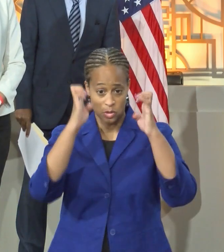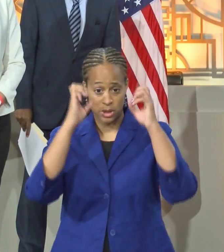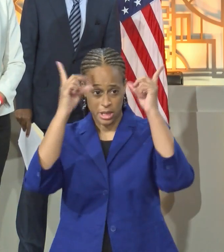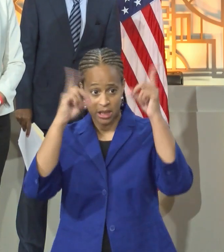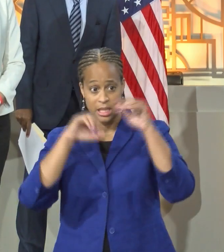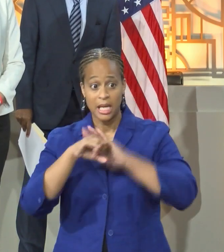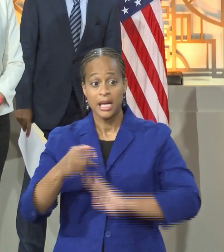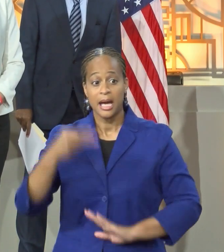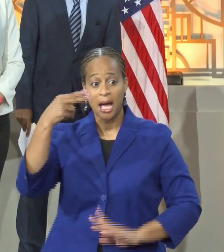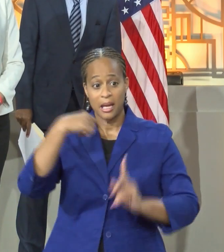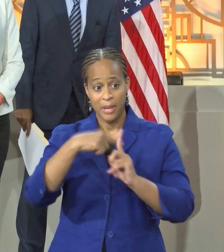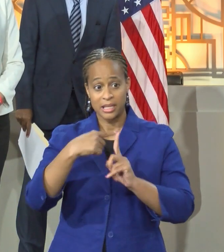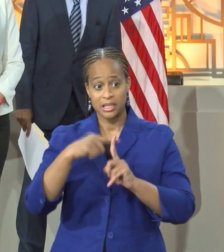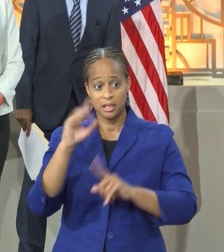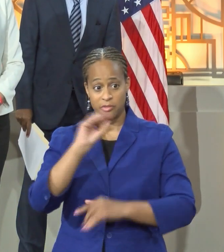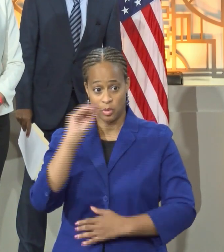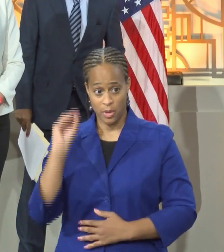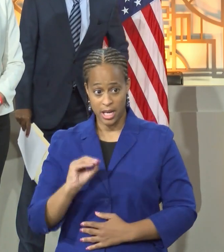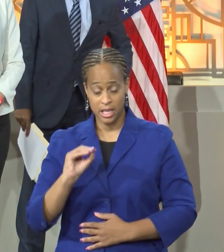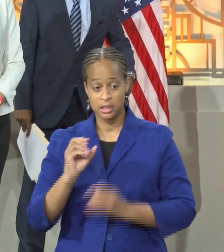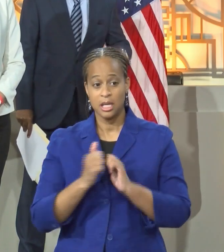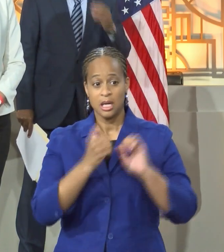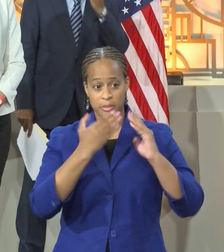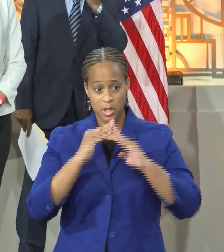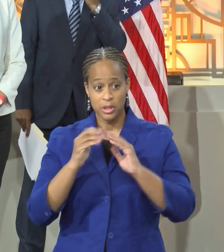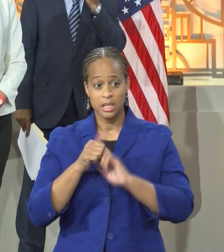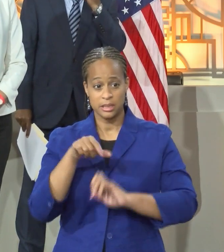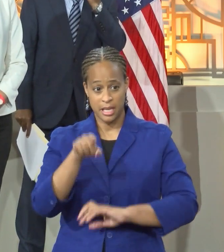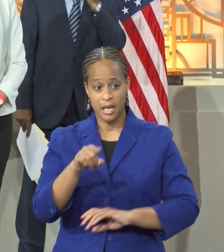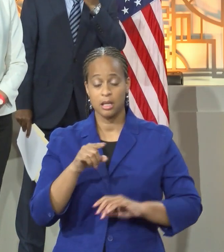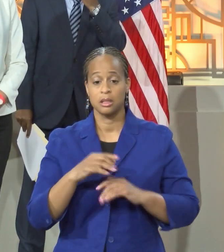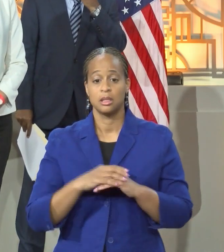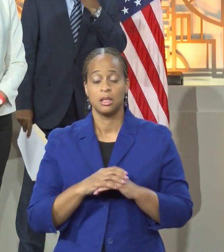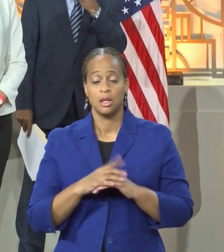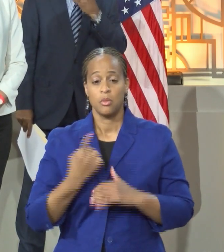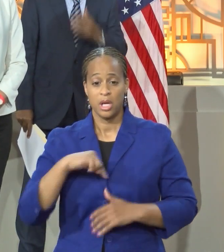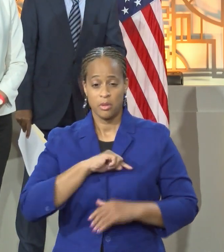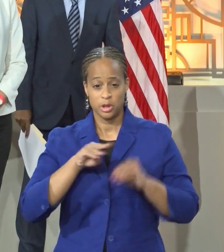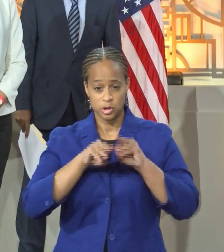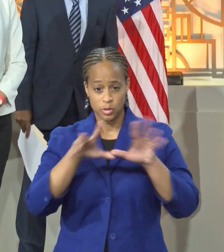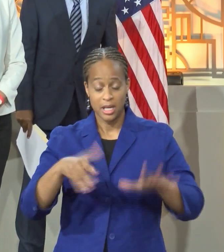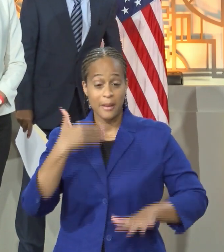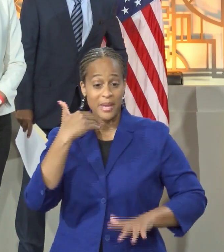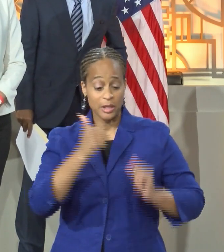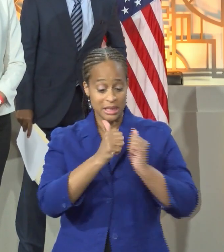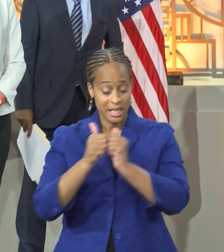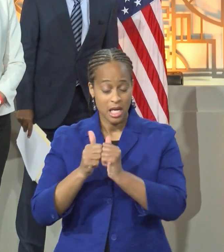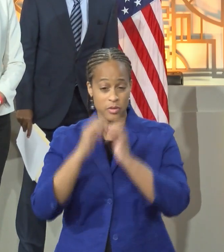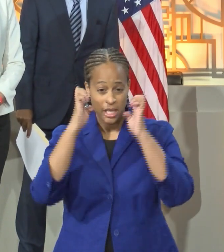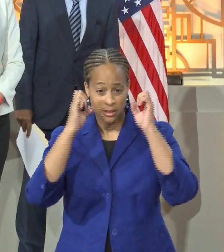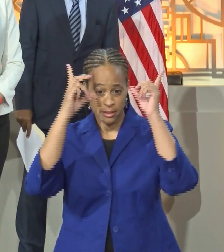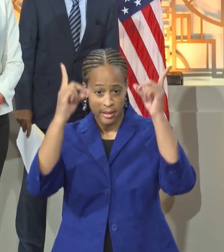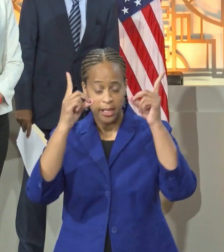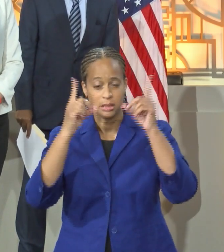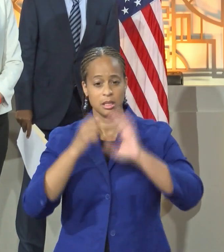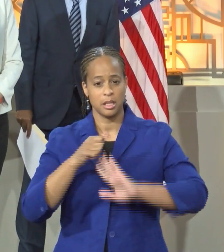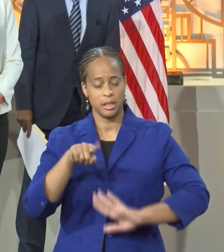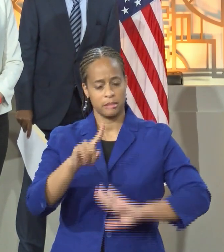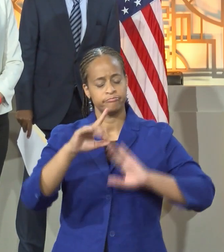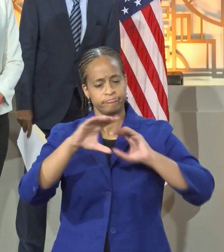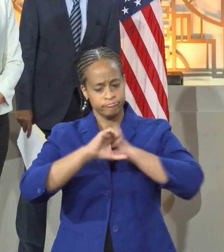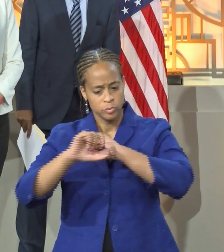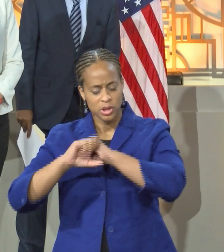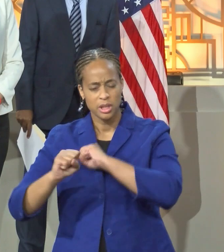in high positivity communities and populations. We will distribute Better Together education presentations